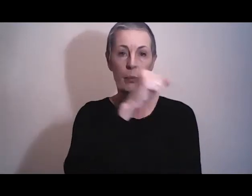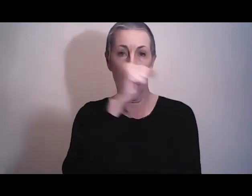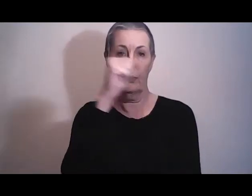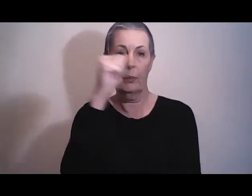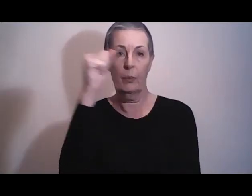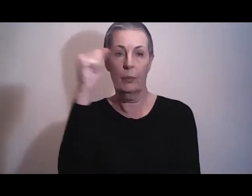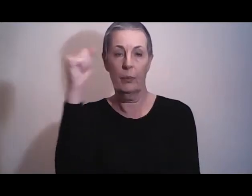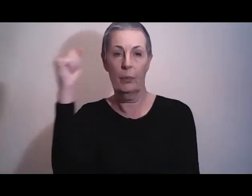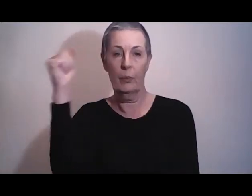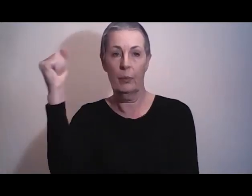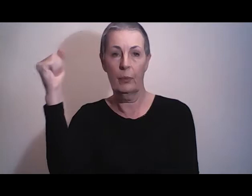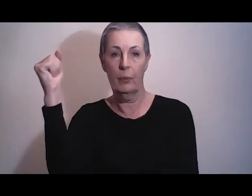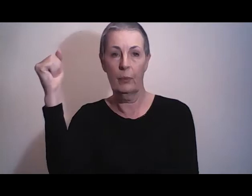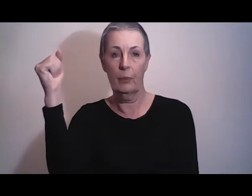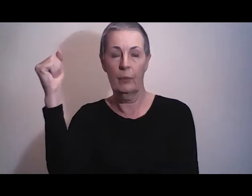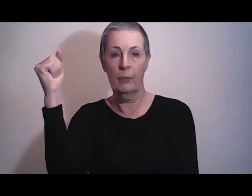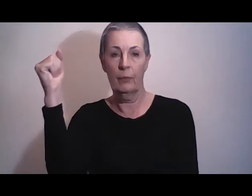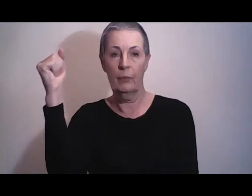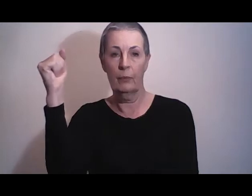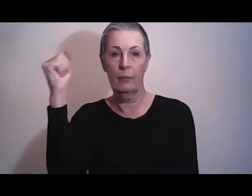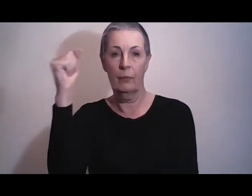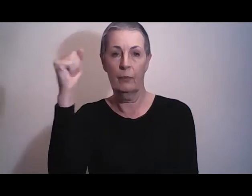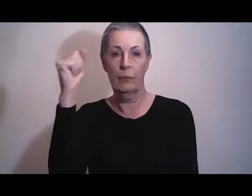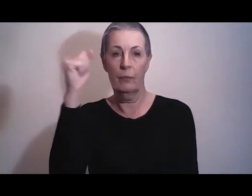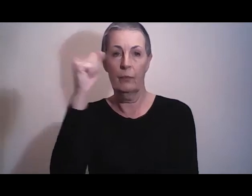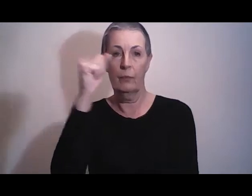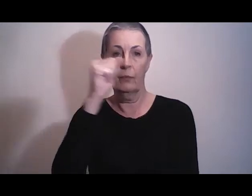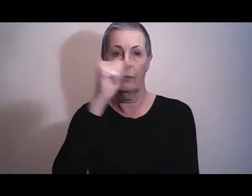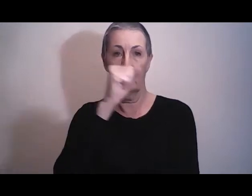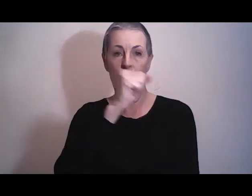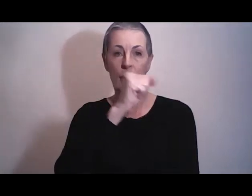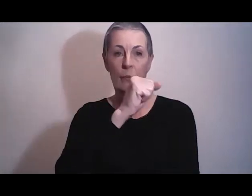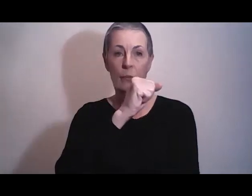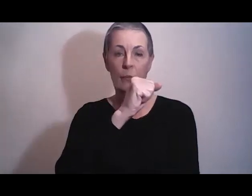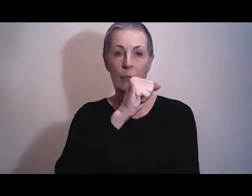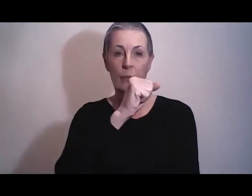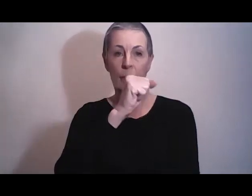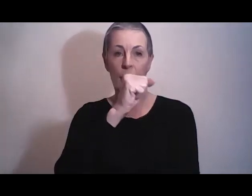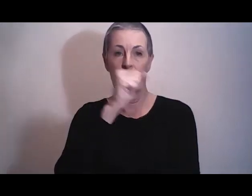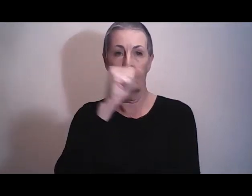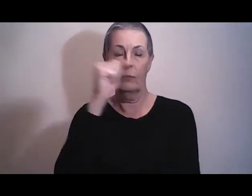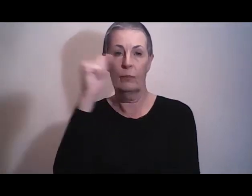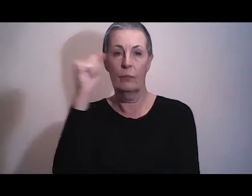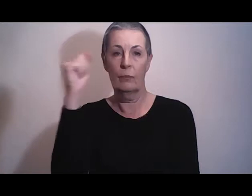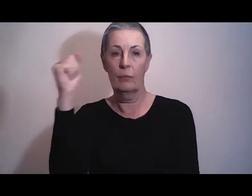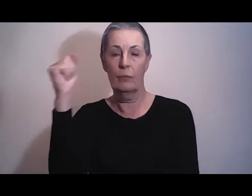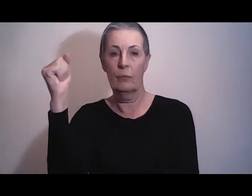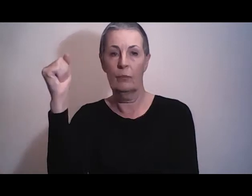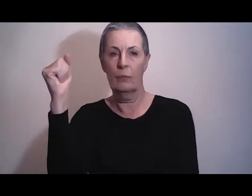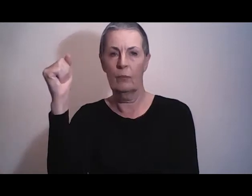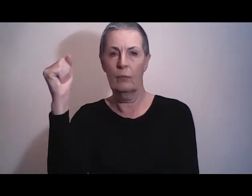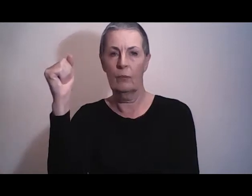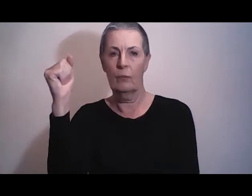show you. So you're not compromising your back and you're not hurting it. And then that way